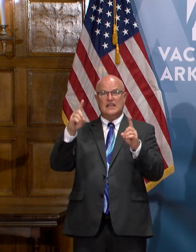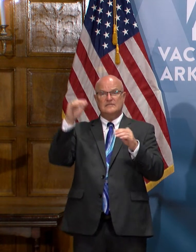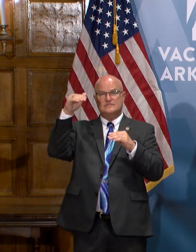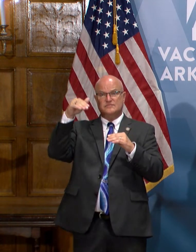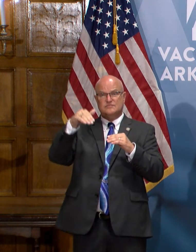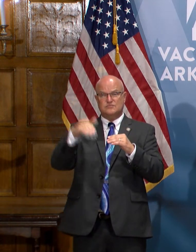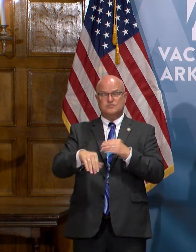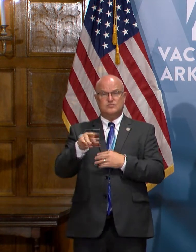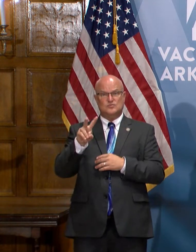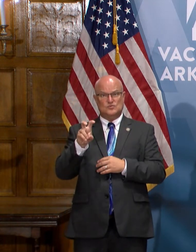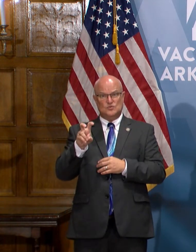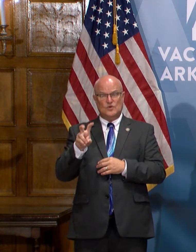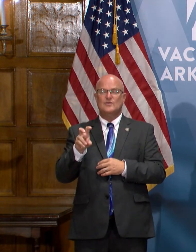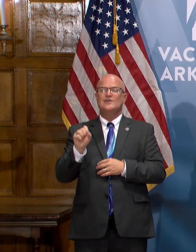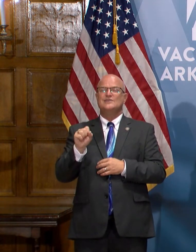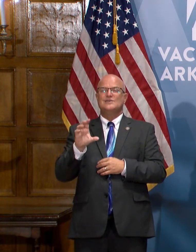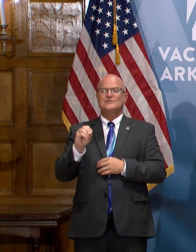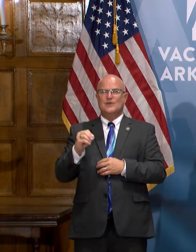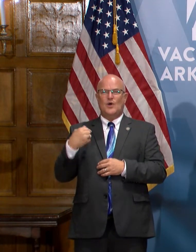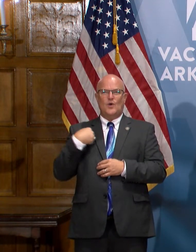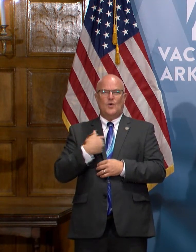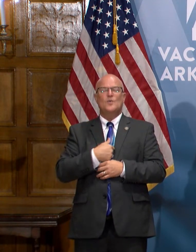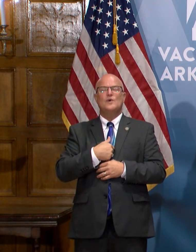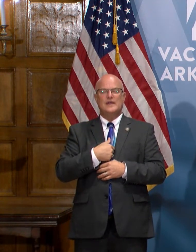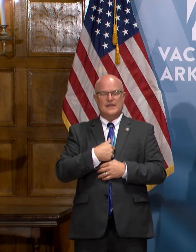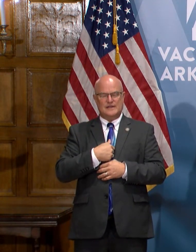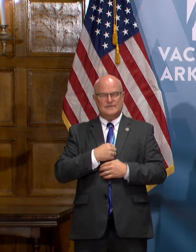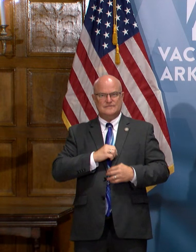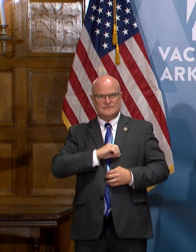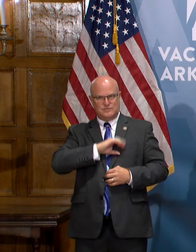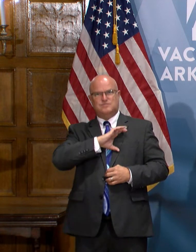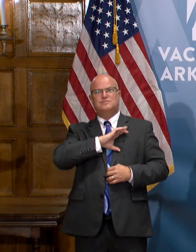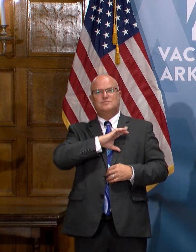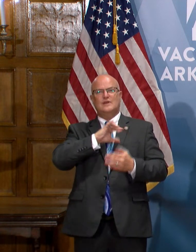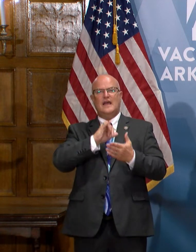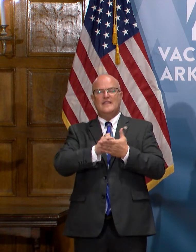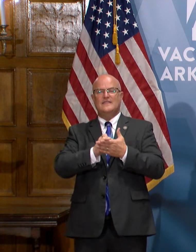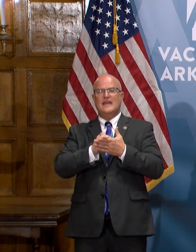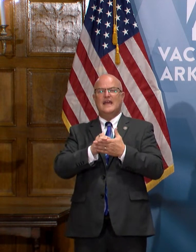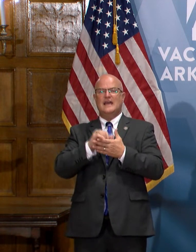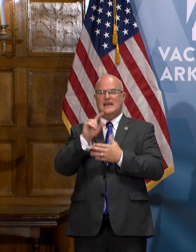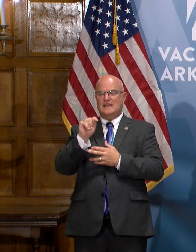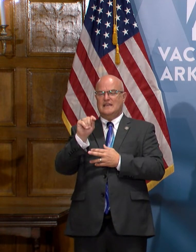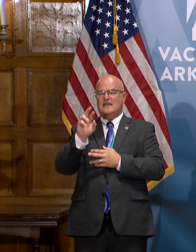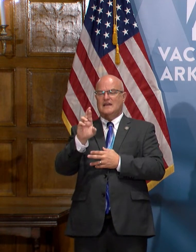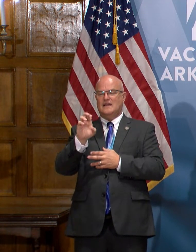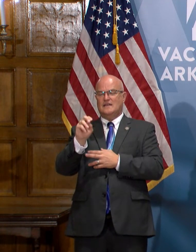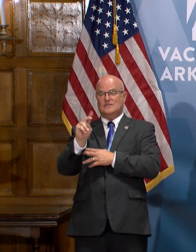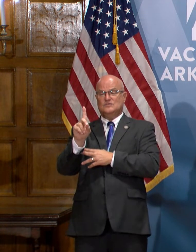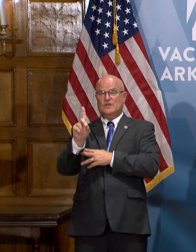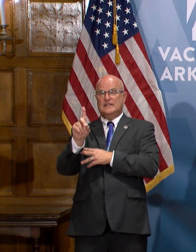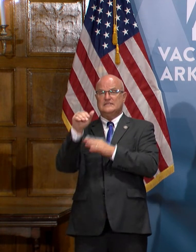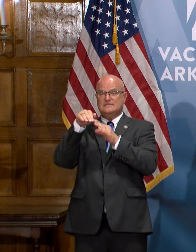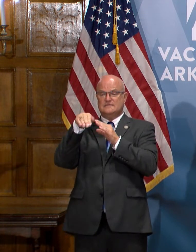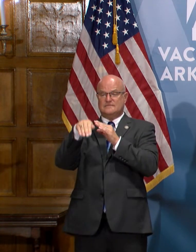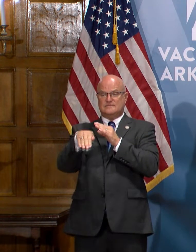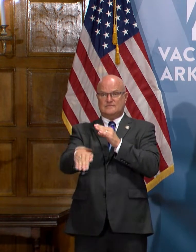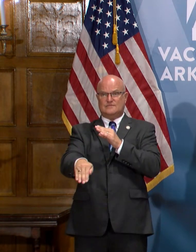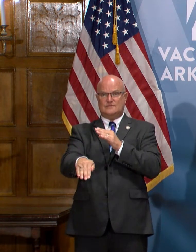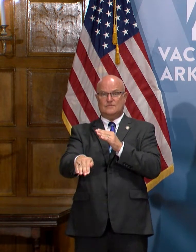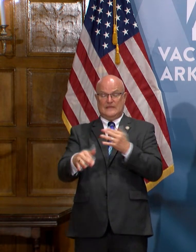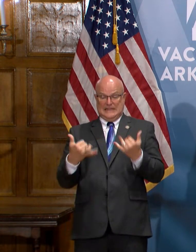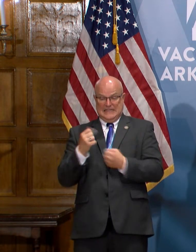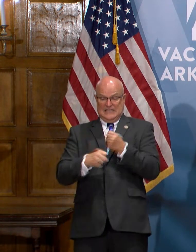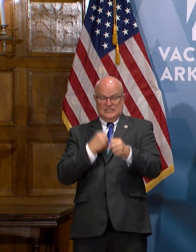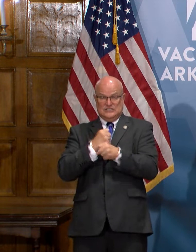below 200. So we are very encouraged that the trends are going in the right direction. We're having a successful school